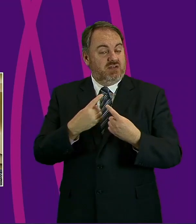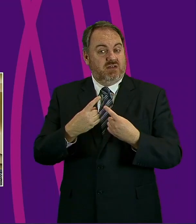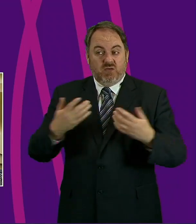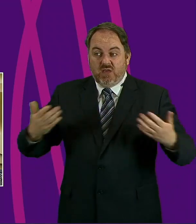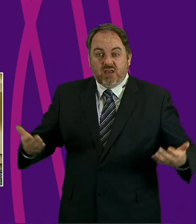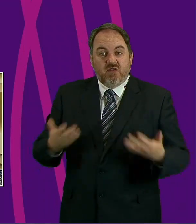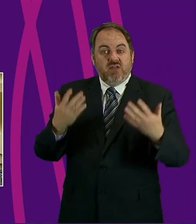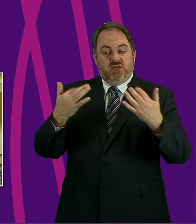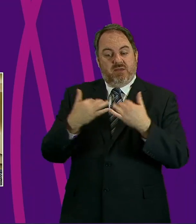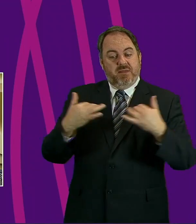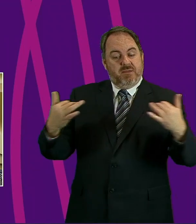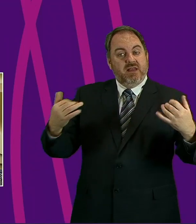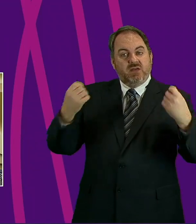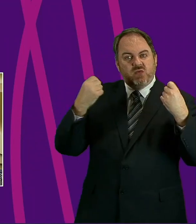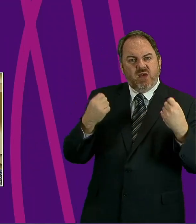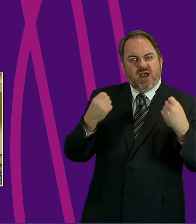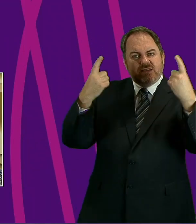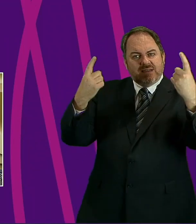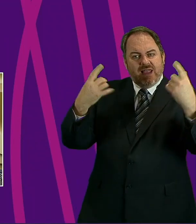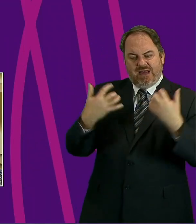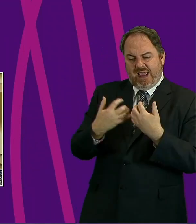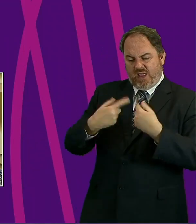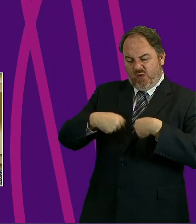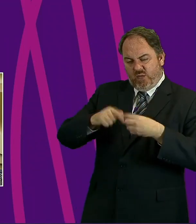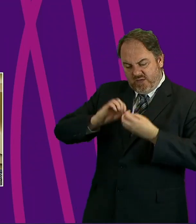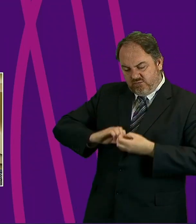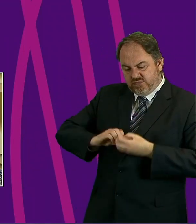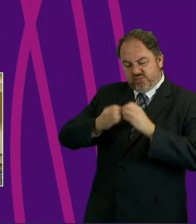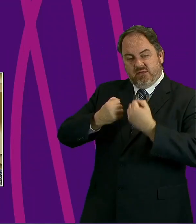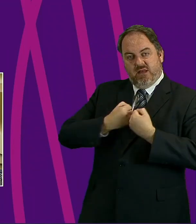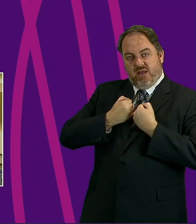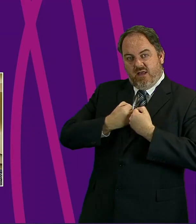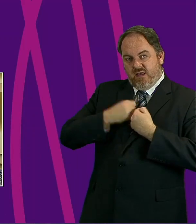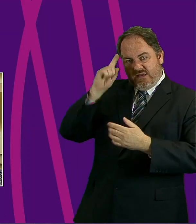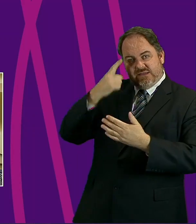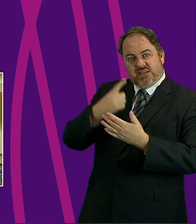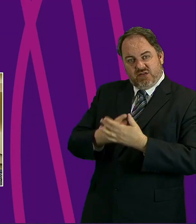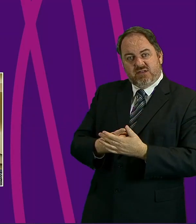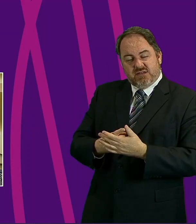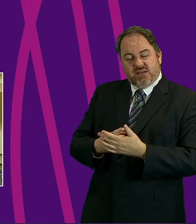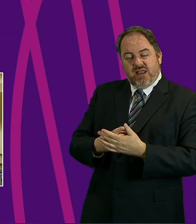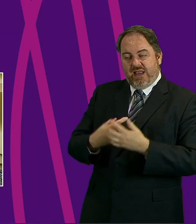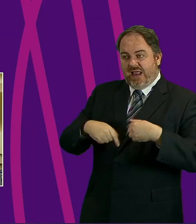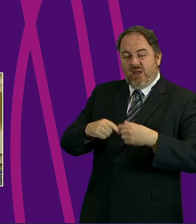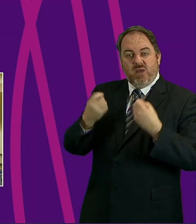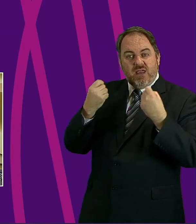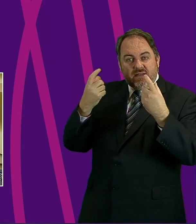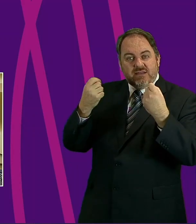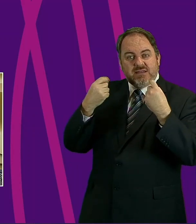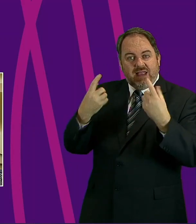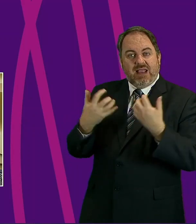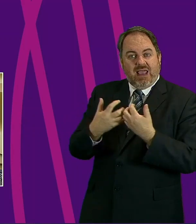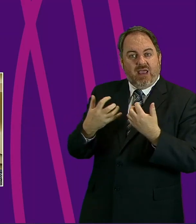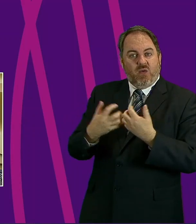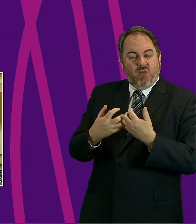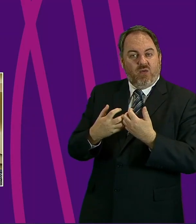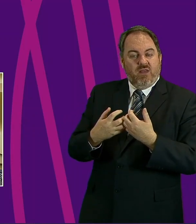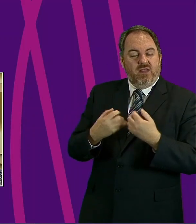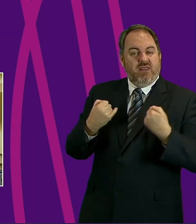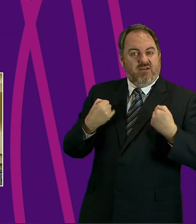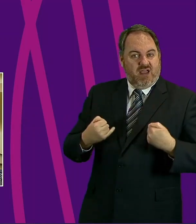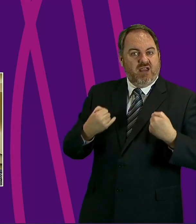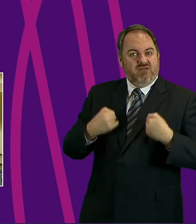we are dealing with and the evolving nature of our government's understanding of this virus. Certainly in terms